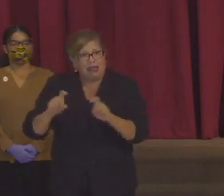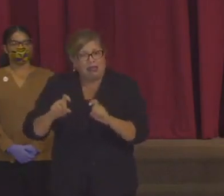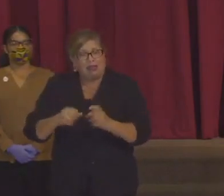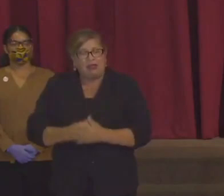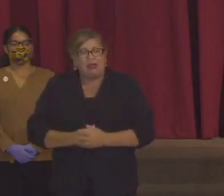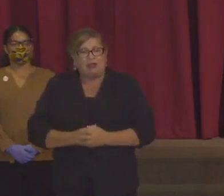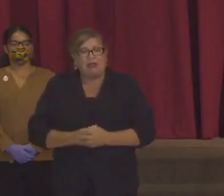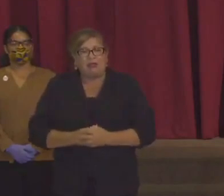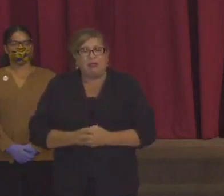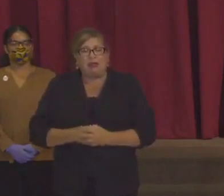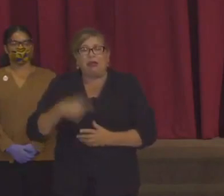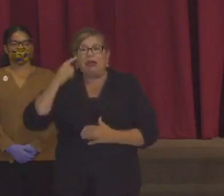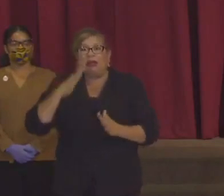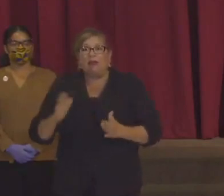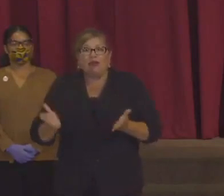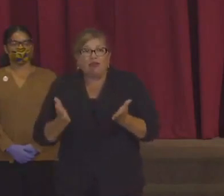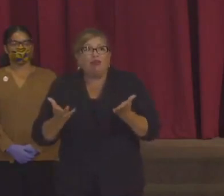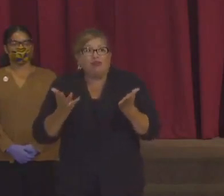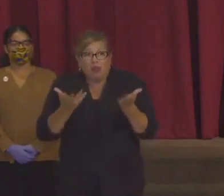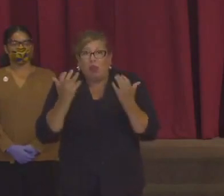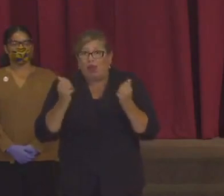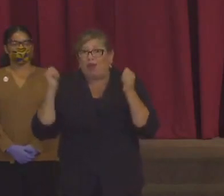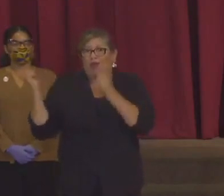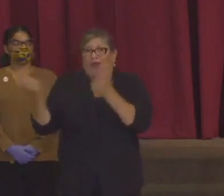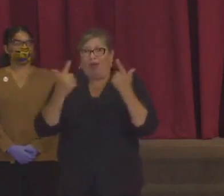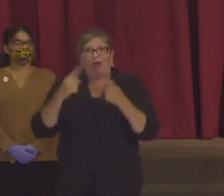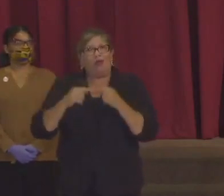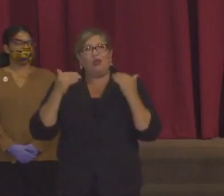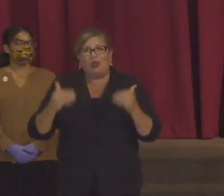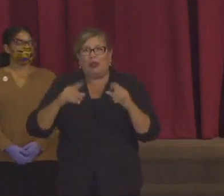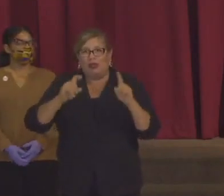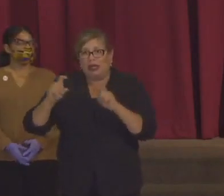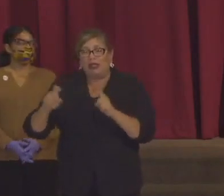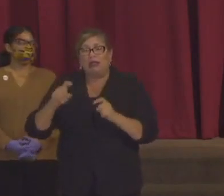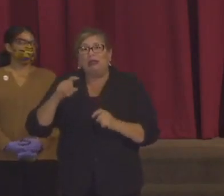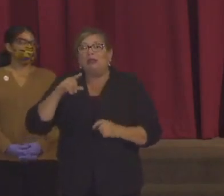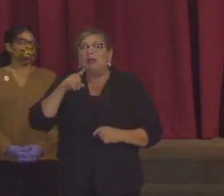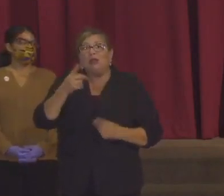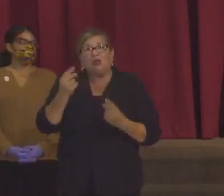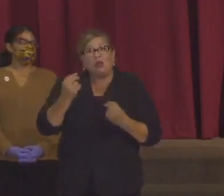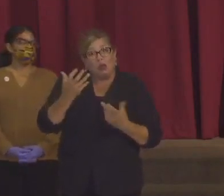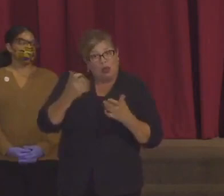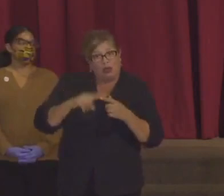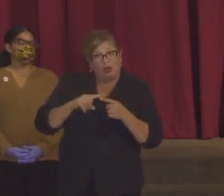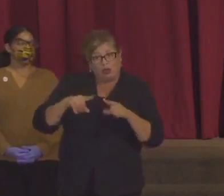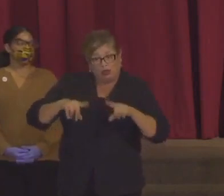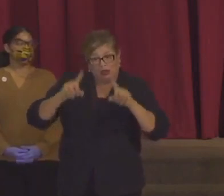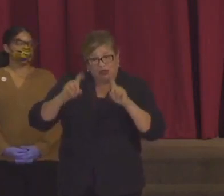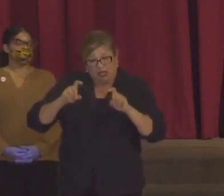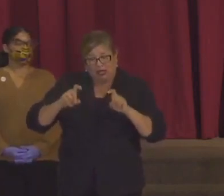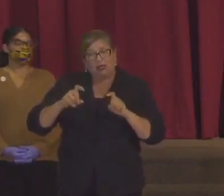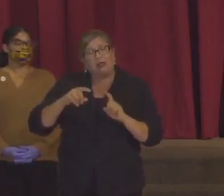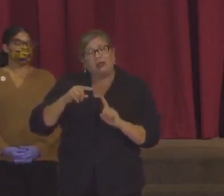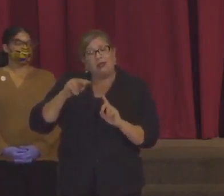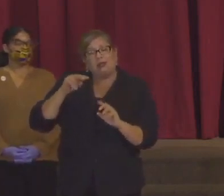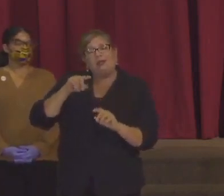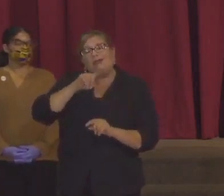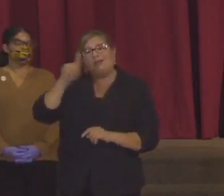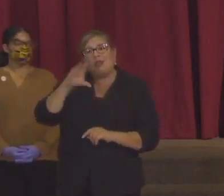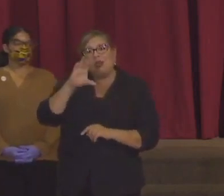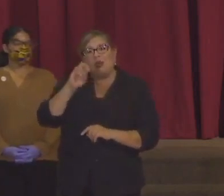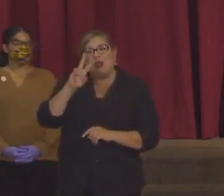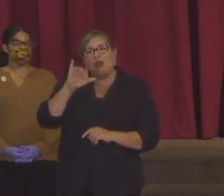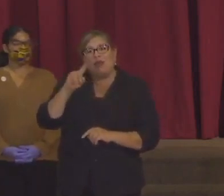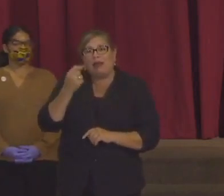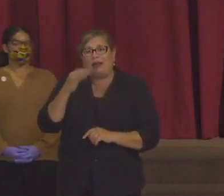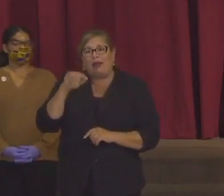people to go on the covid19.ca.gov website, type in your zip code, and you'll see the closest site for testing